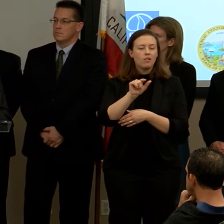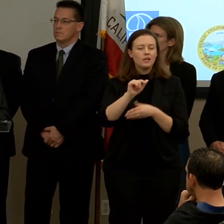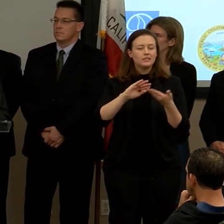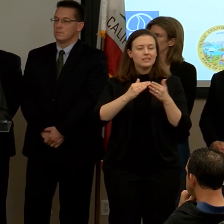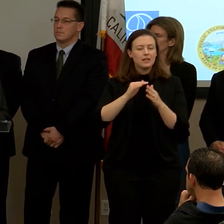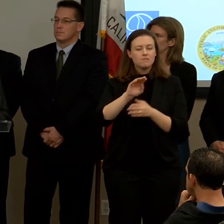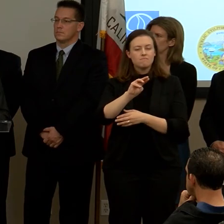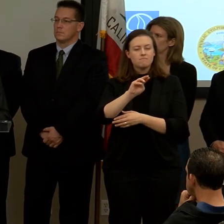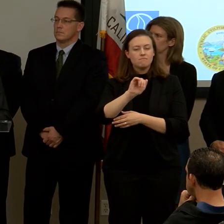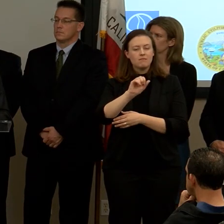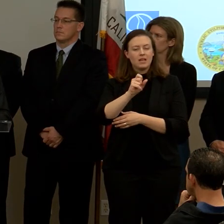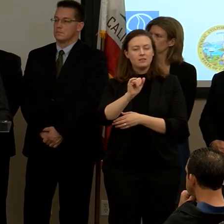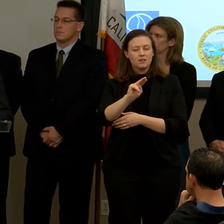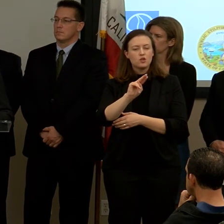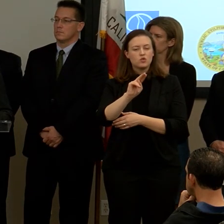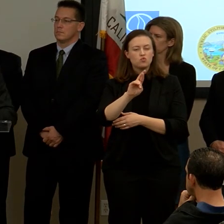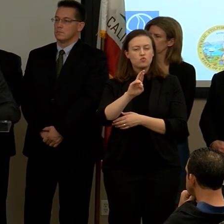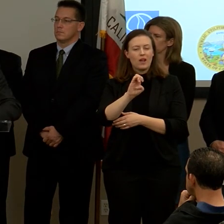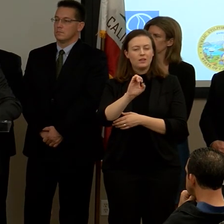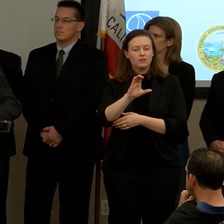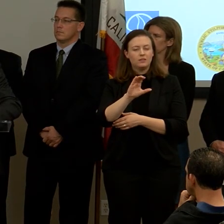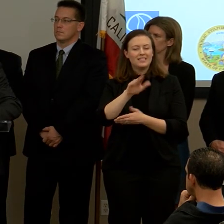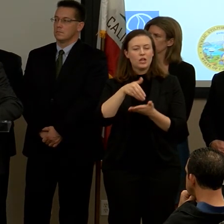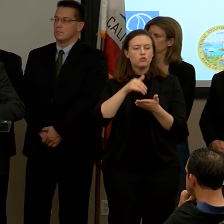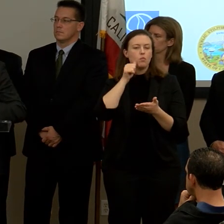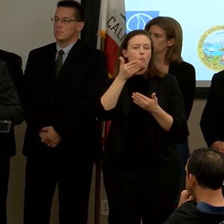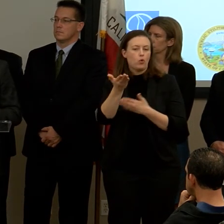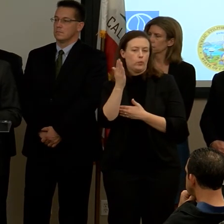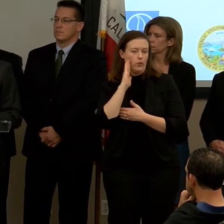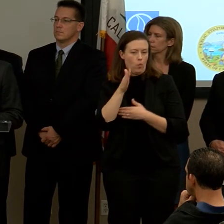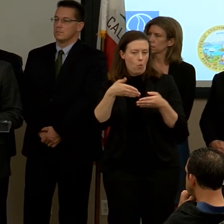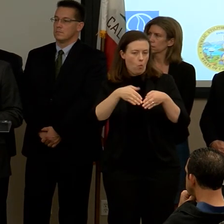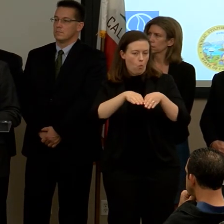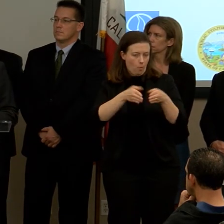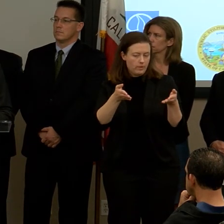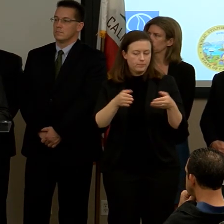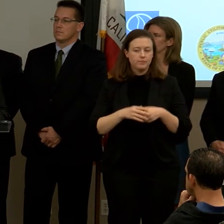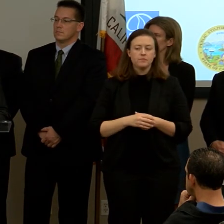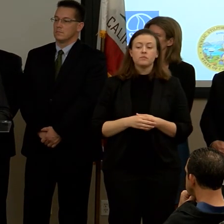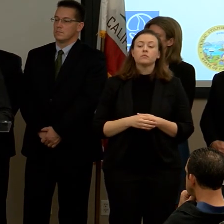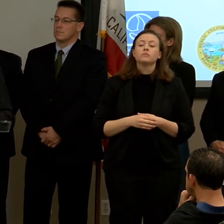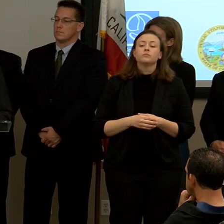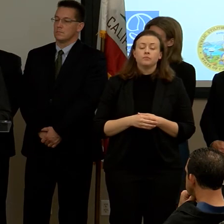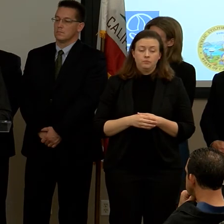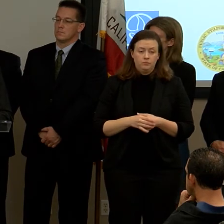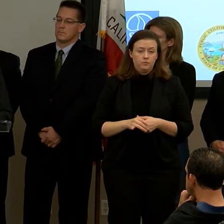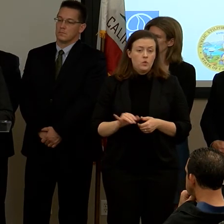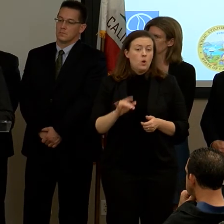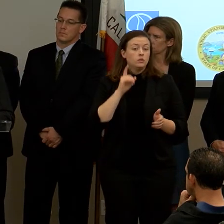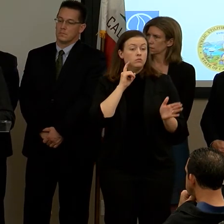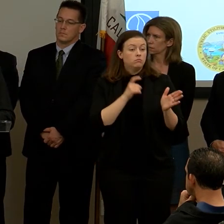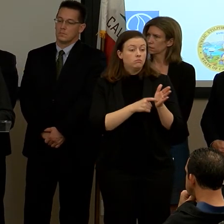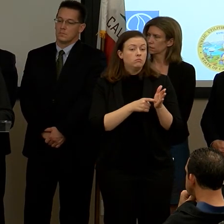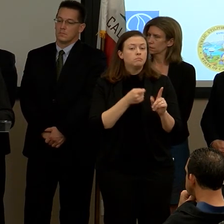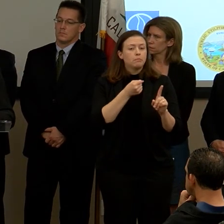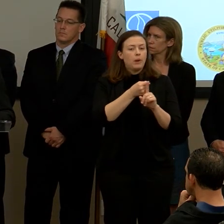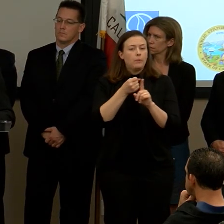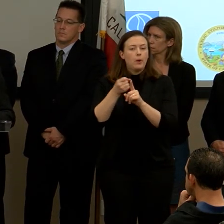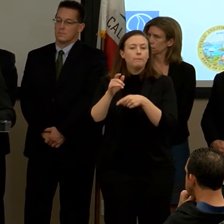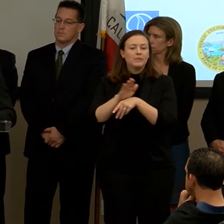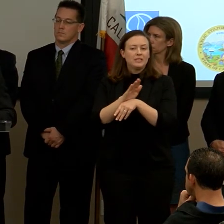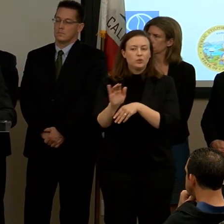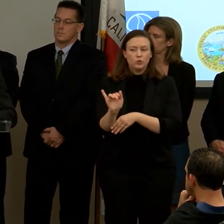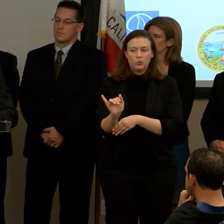Mason Recreation Center beginning tomorrow morning. It's important to recognize, too, that businesses have been affected by this